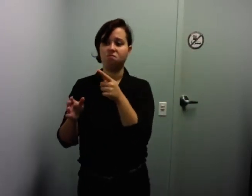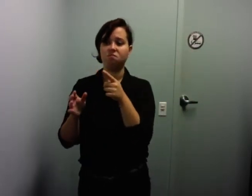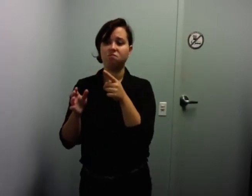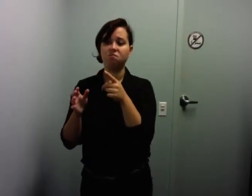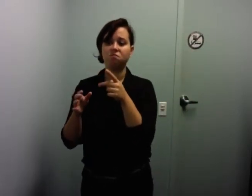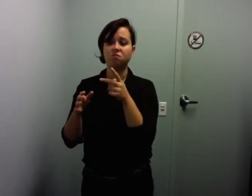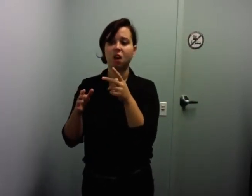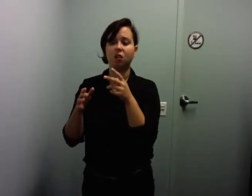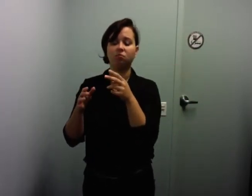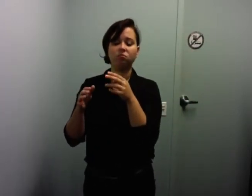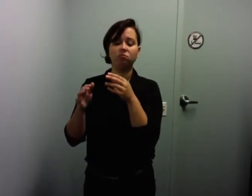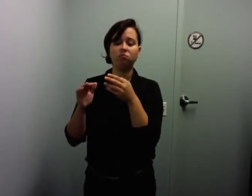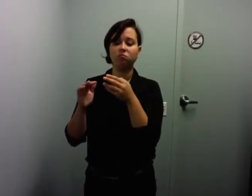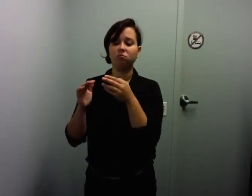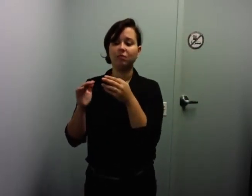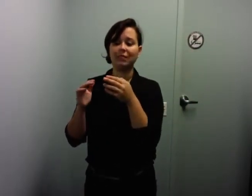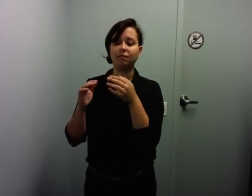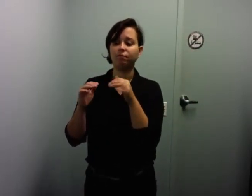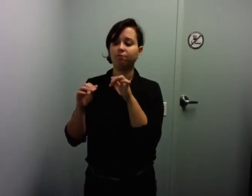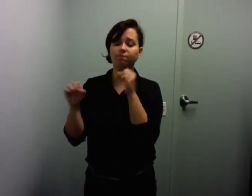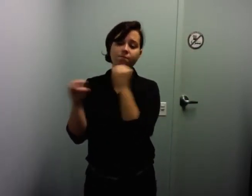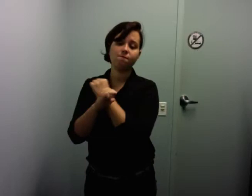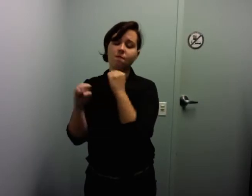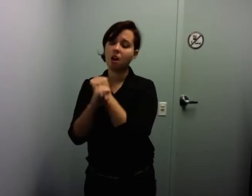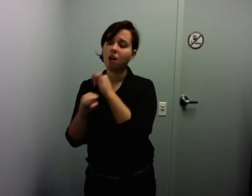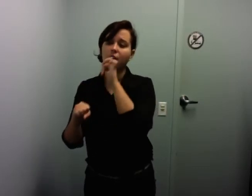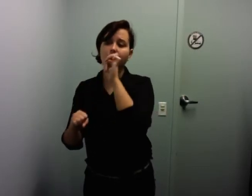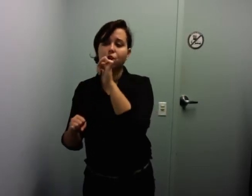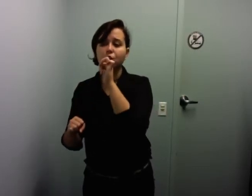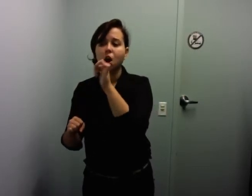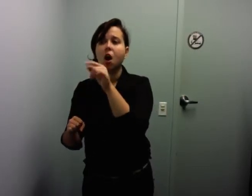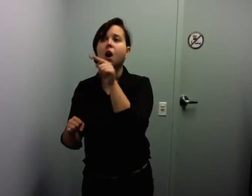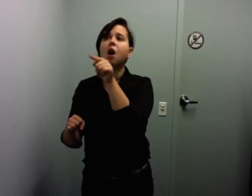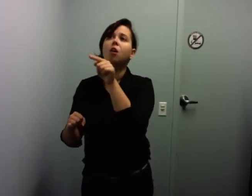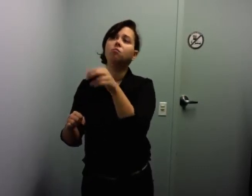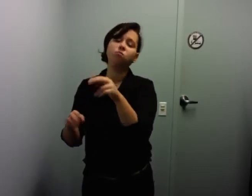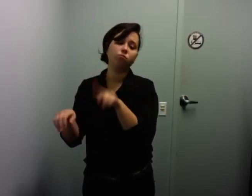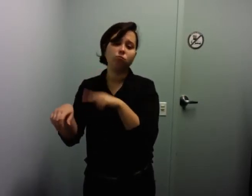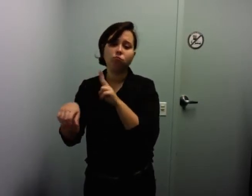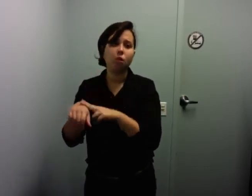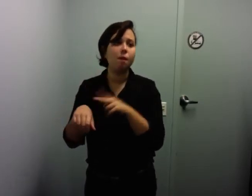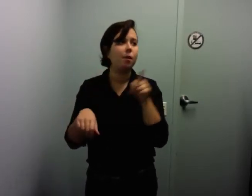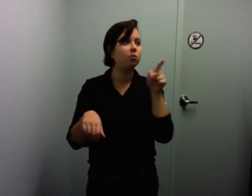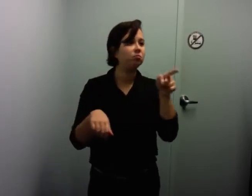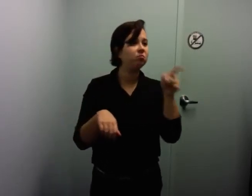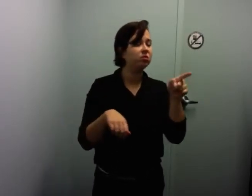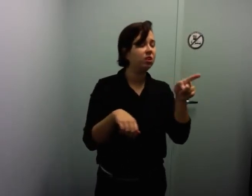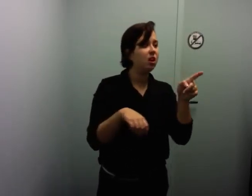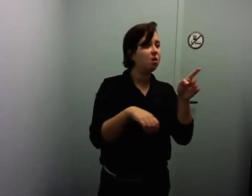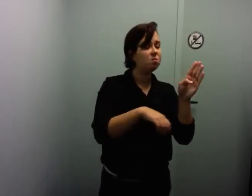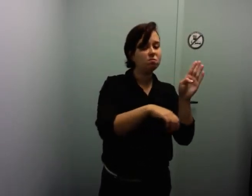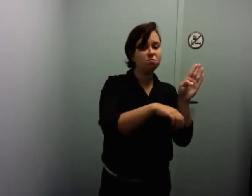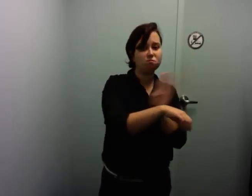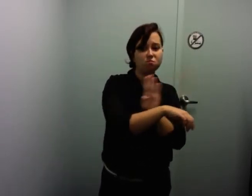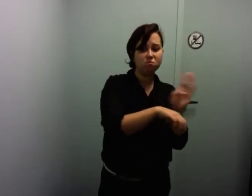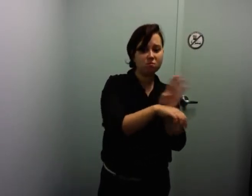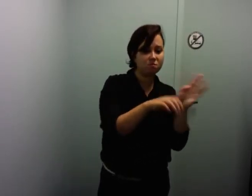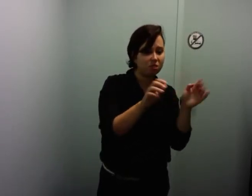entrepreneurs on the land of the Southwest. Jackson is the one who brought the mob to the White